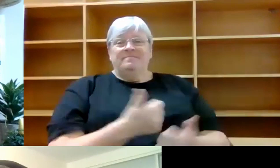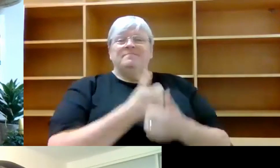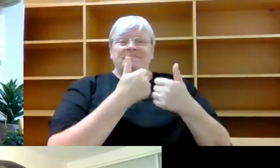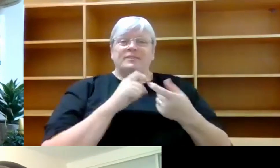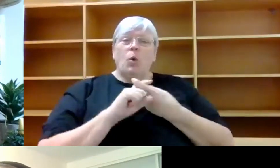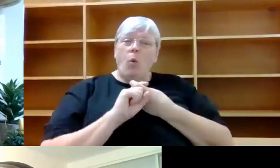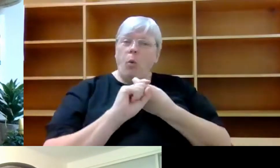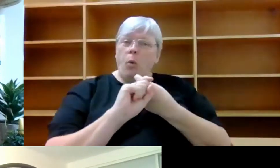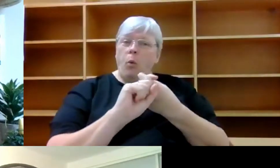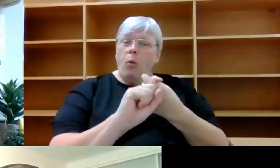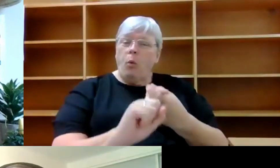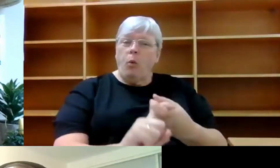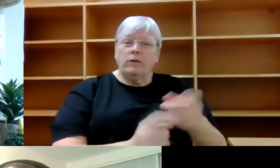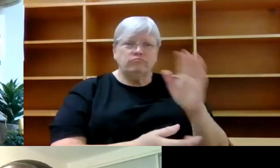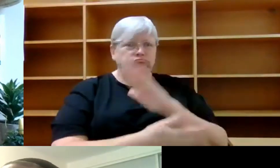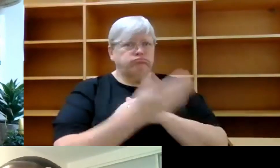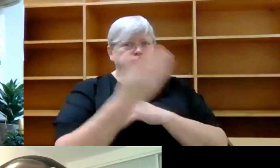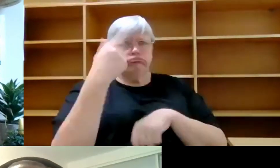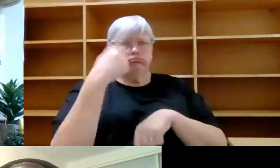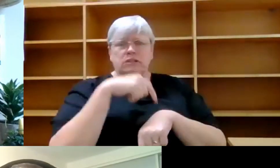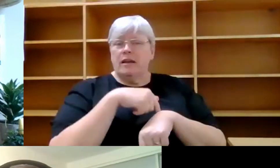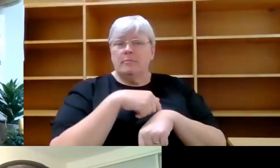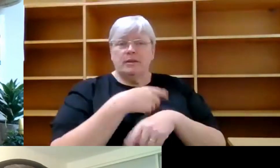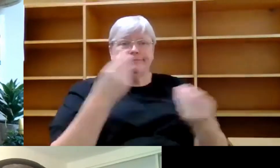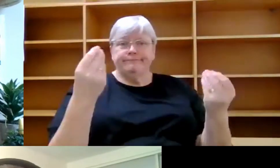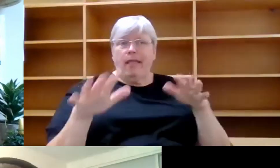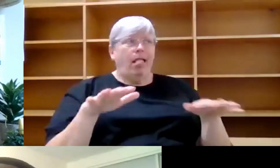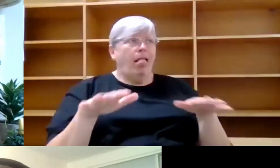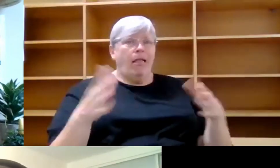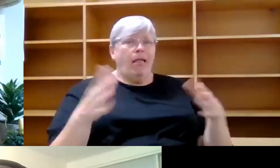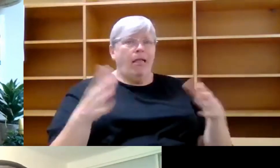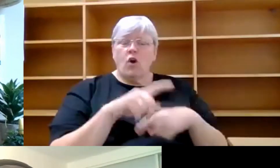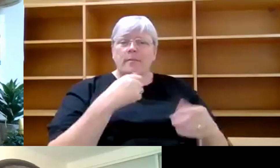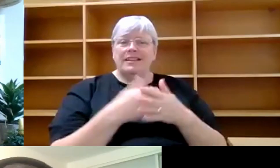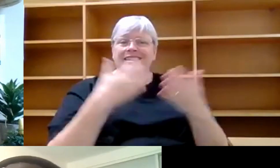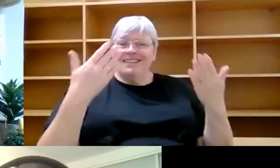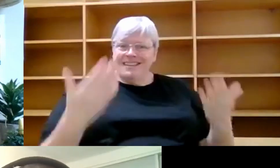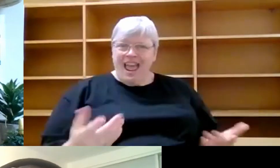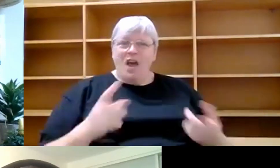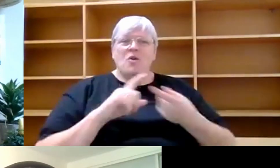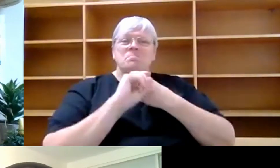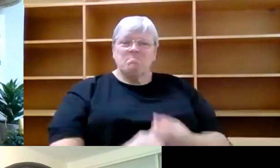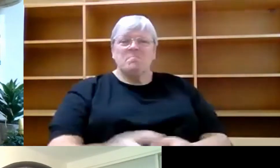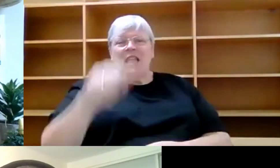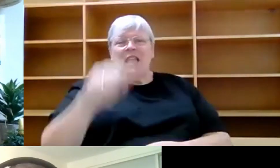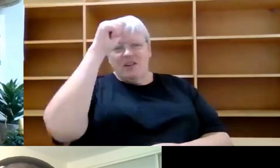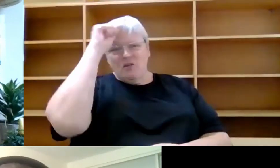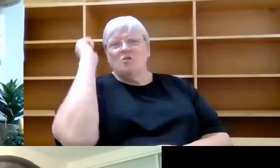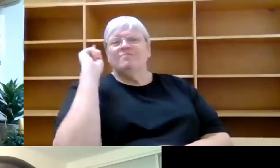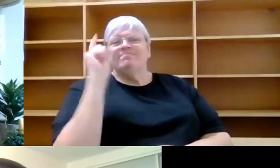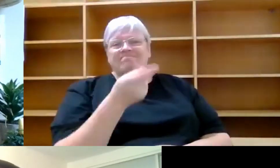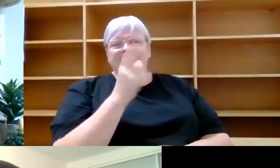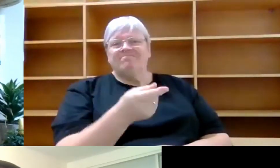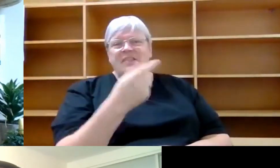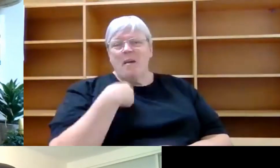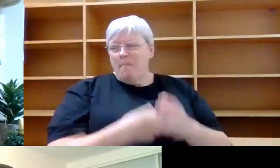I was rootless. At least, I could say, okay, this might have happened to me, but these are my ancestors. These are the people who